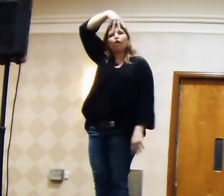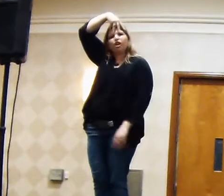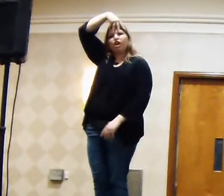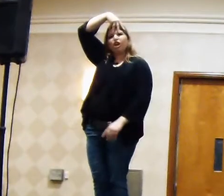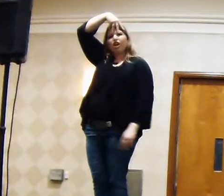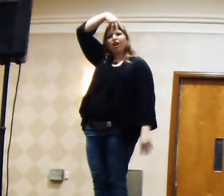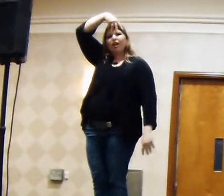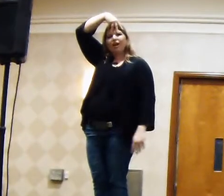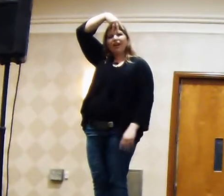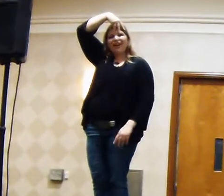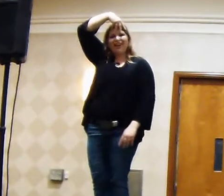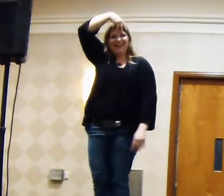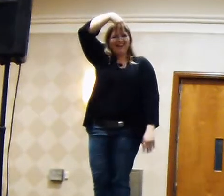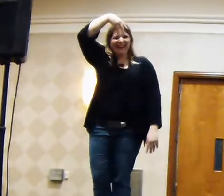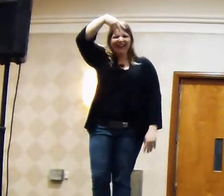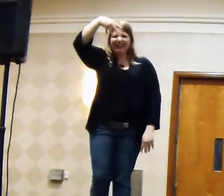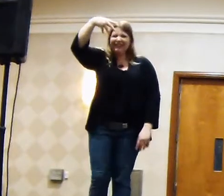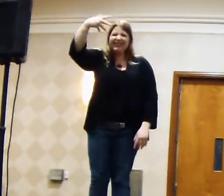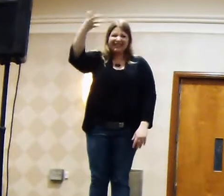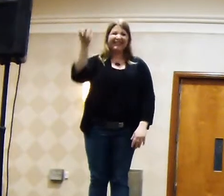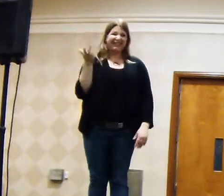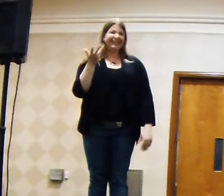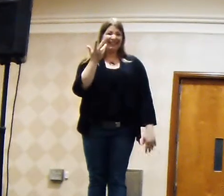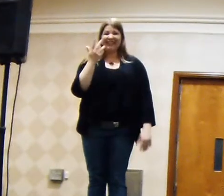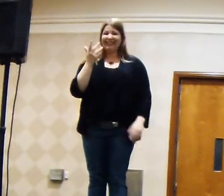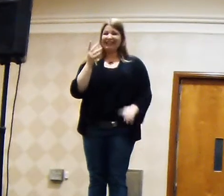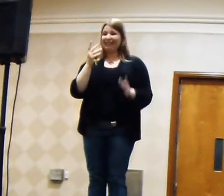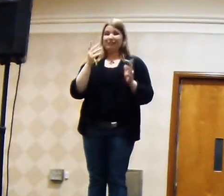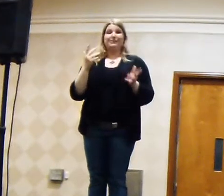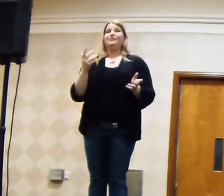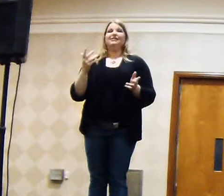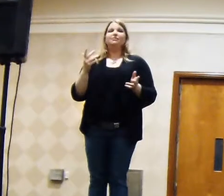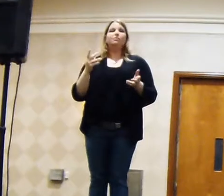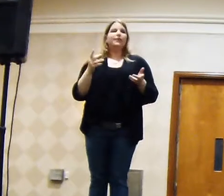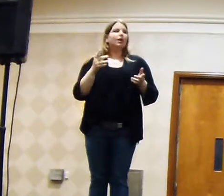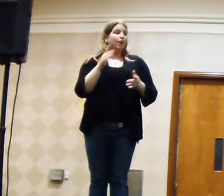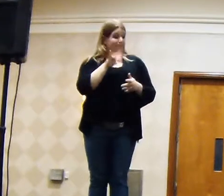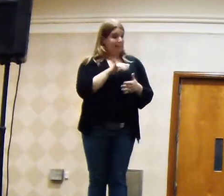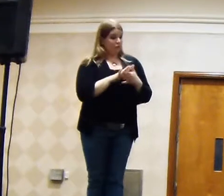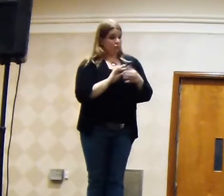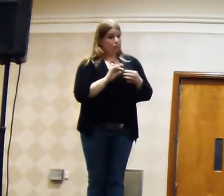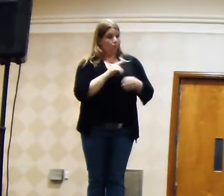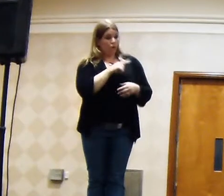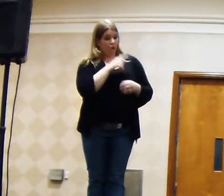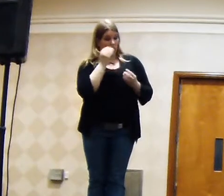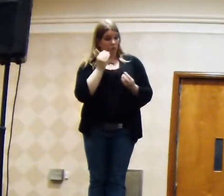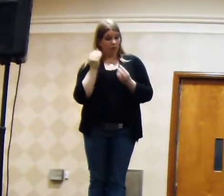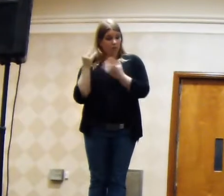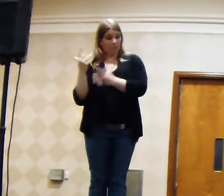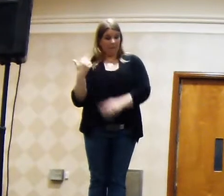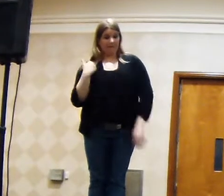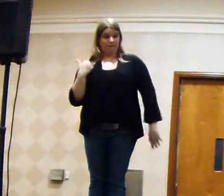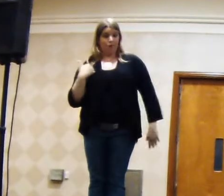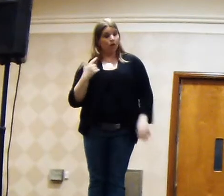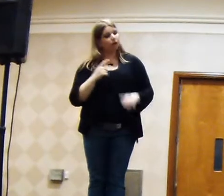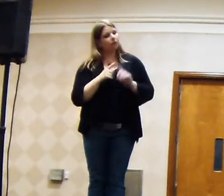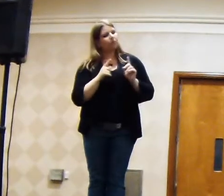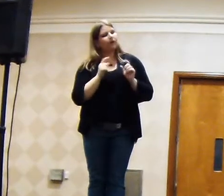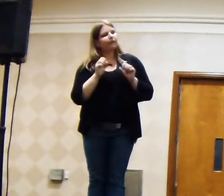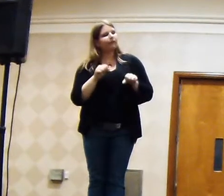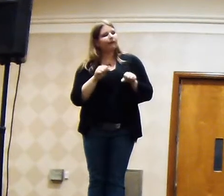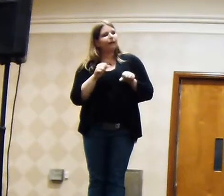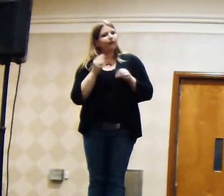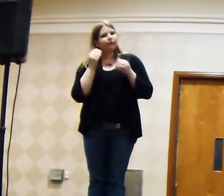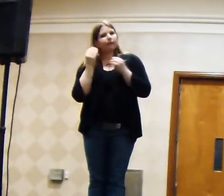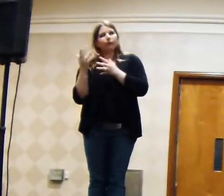Yeah. Well, I know. Reminiscent of what's going on right now. I know it's a story you've told before, but I'm going to ask you to share it again because